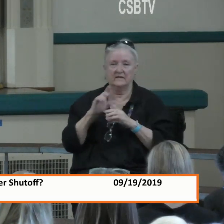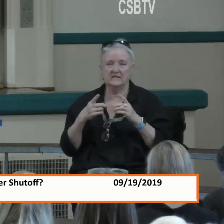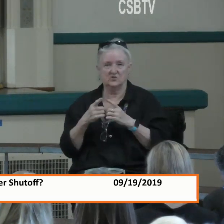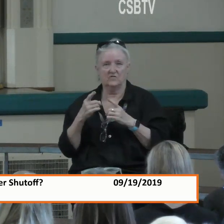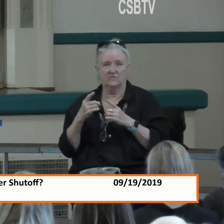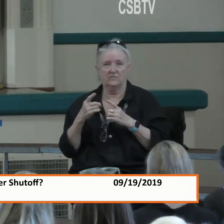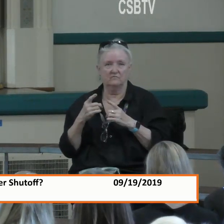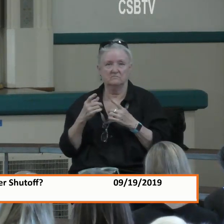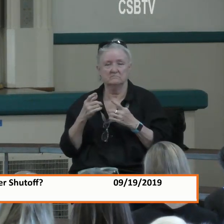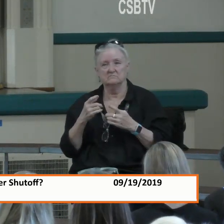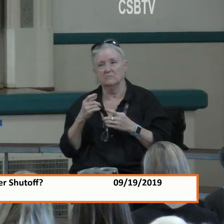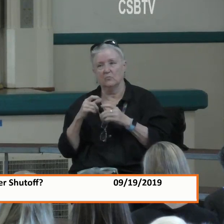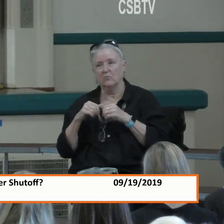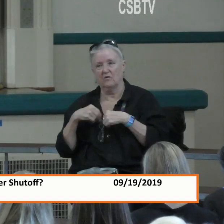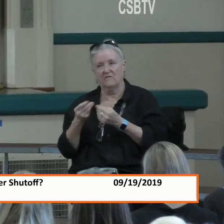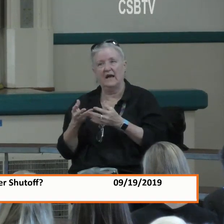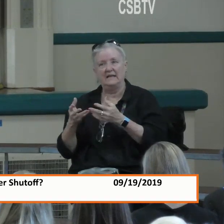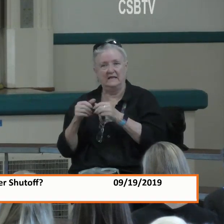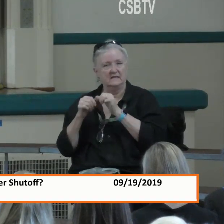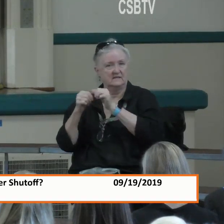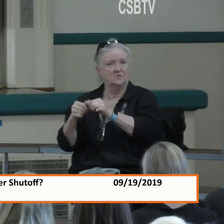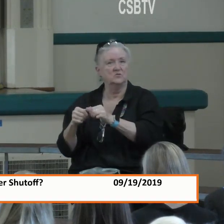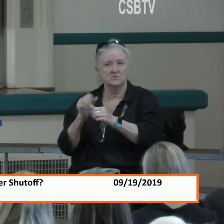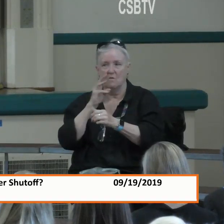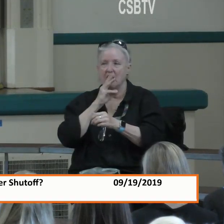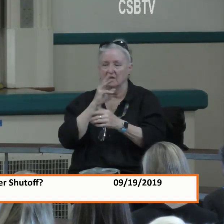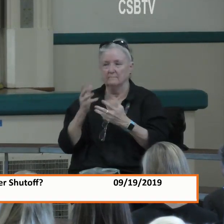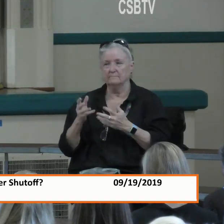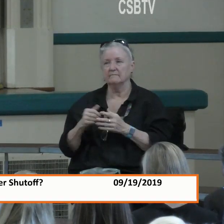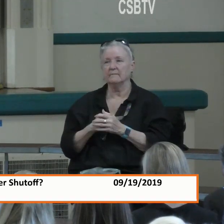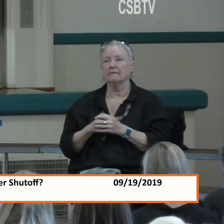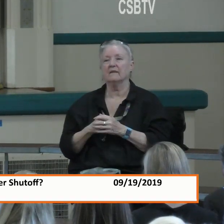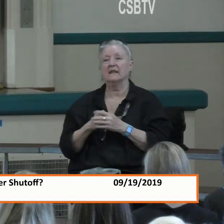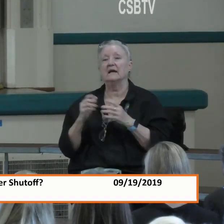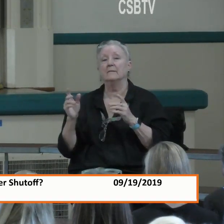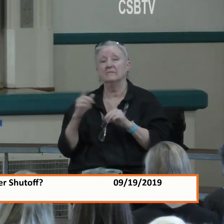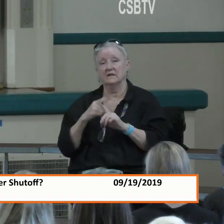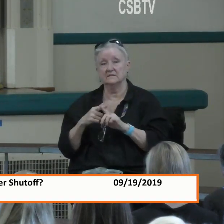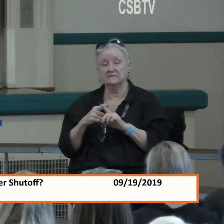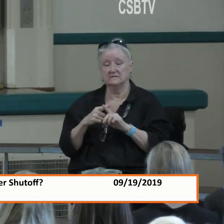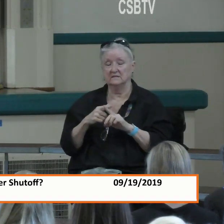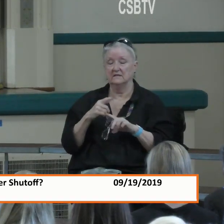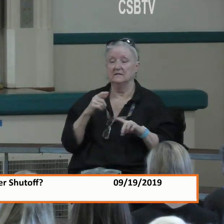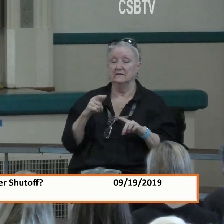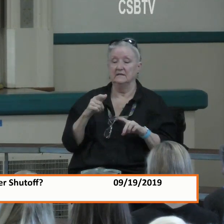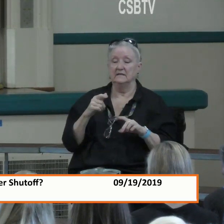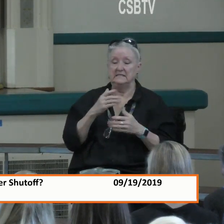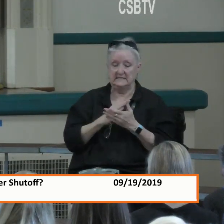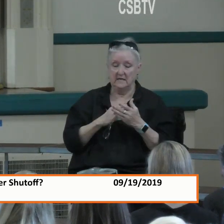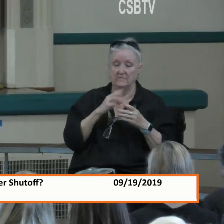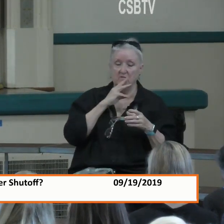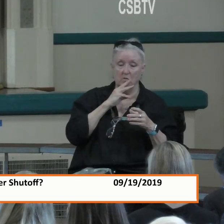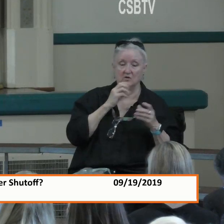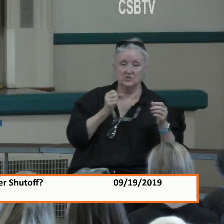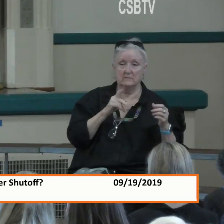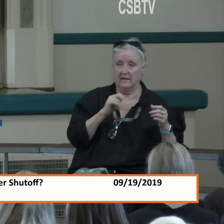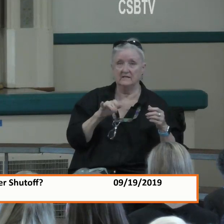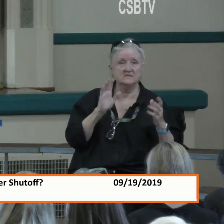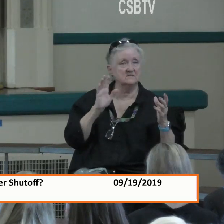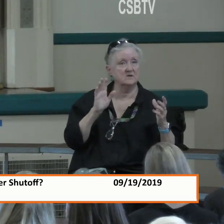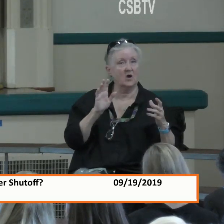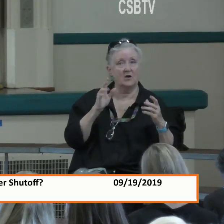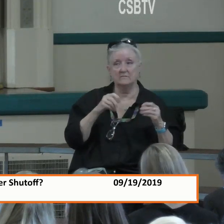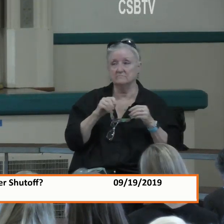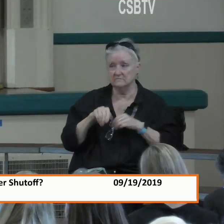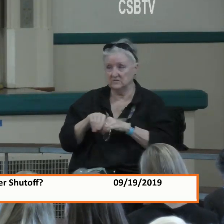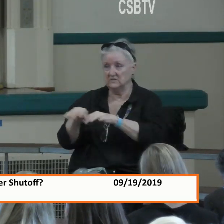water service. In addition, some of the district's water supplies are delivered through partner agencies,